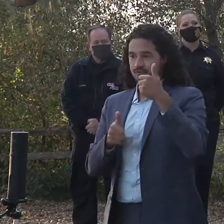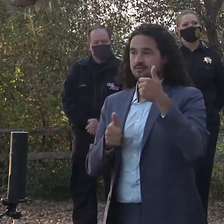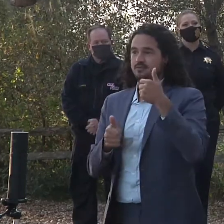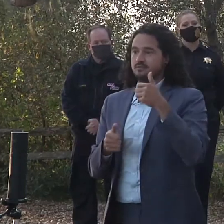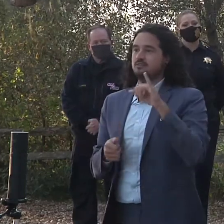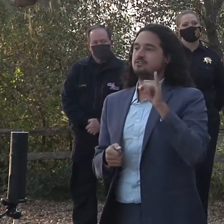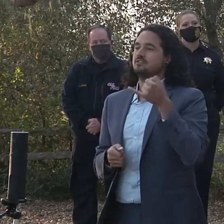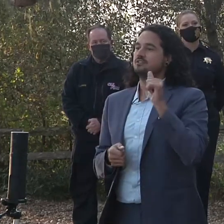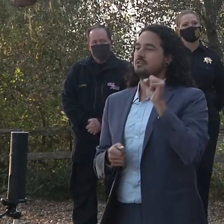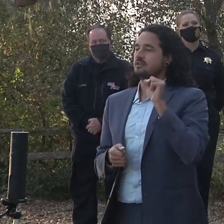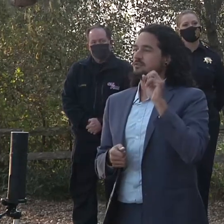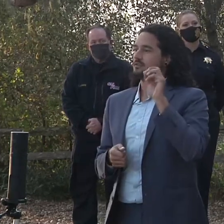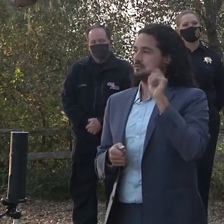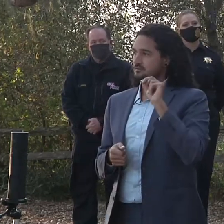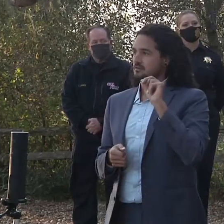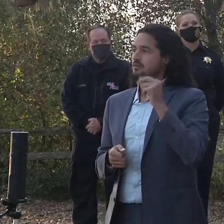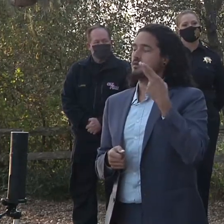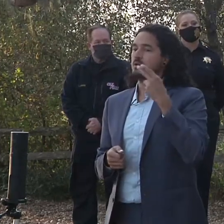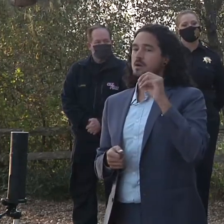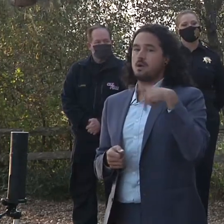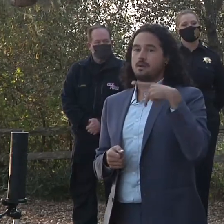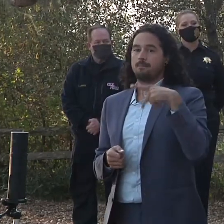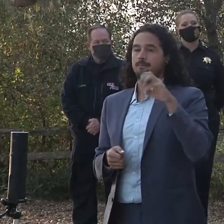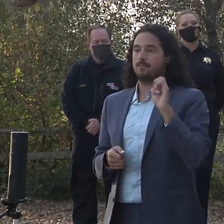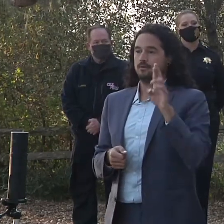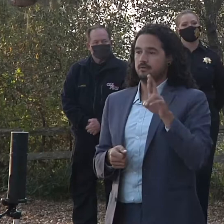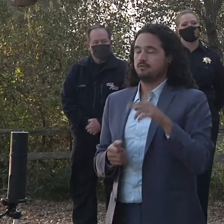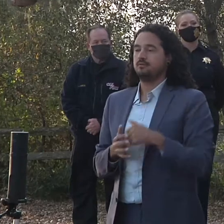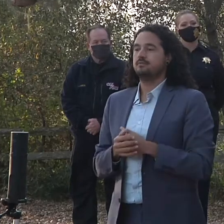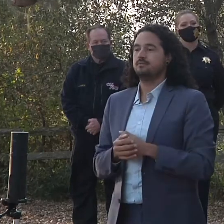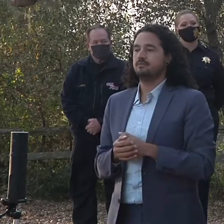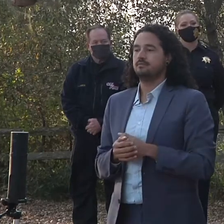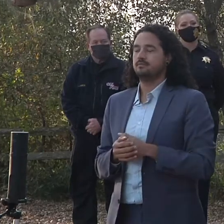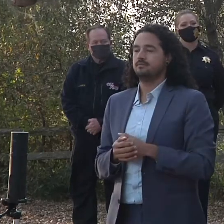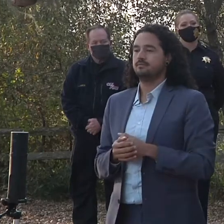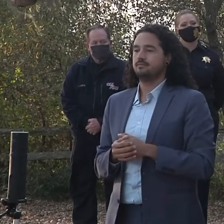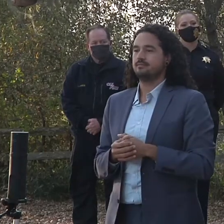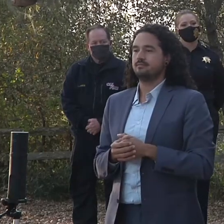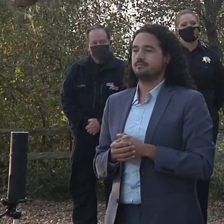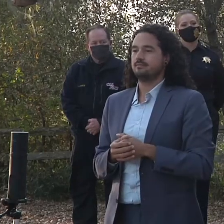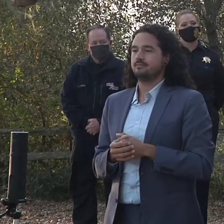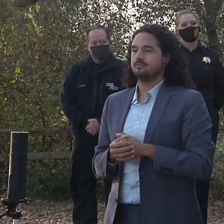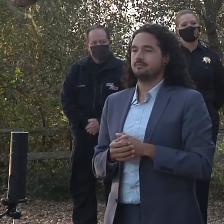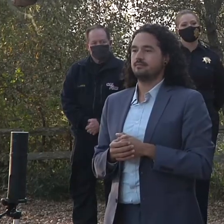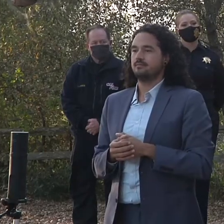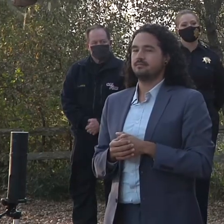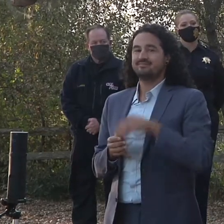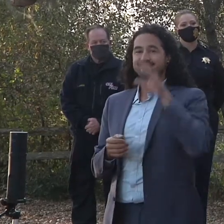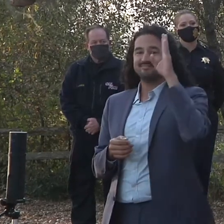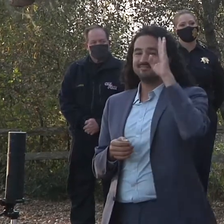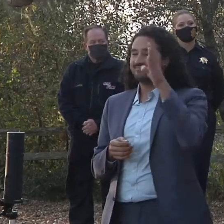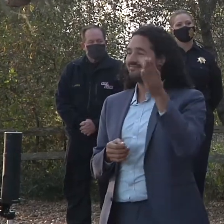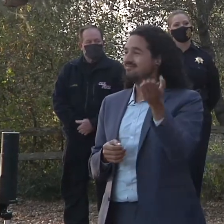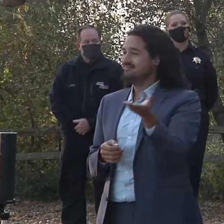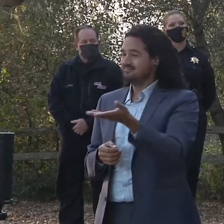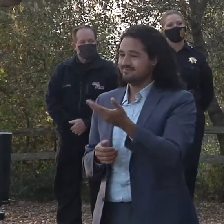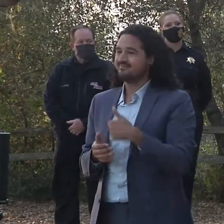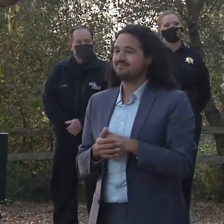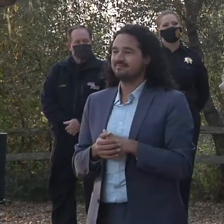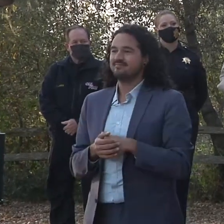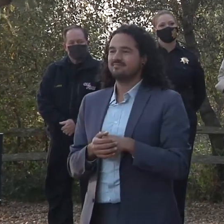Thank you. Good evening, everyone. Today we are very pleased to open our Recovery Resource Center. It is